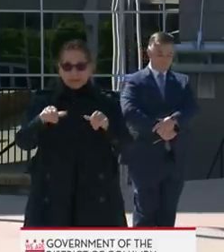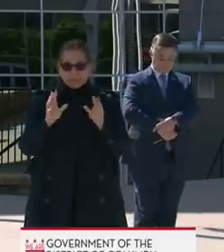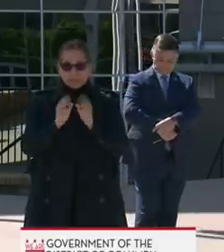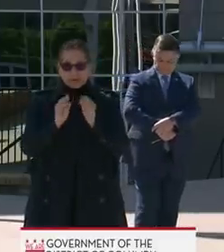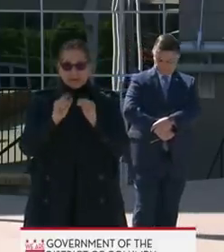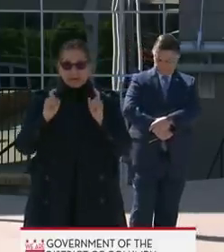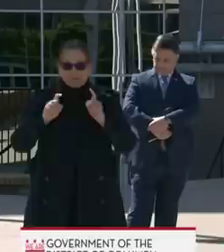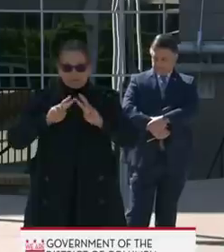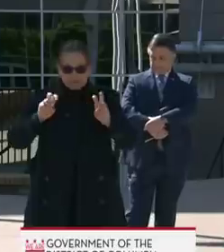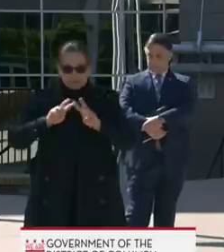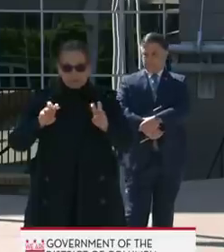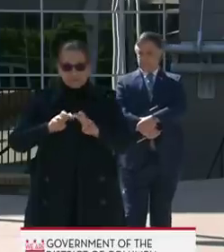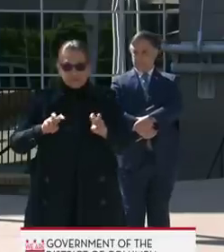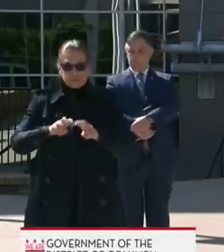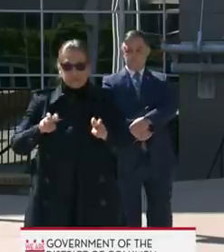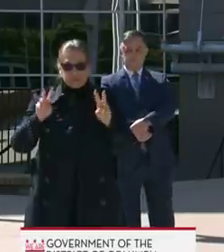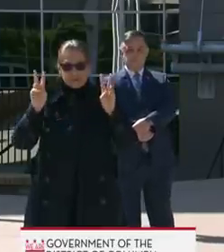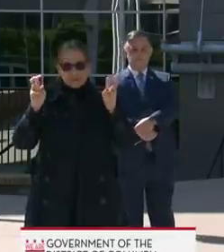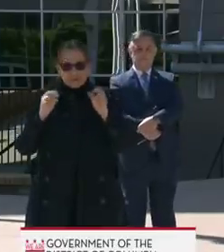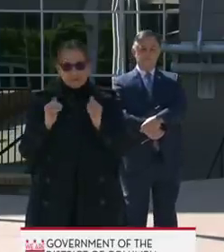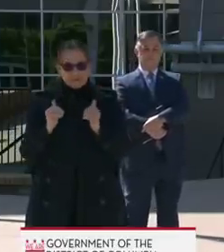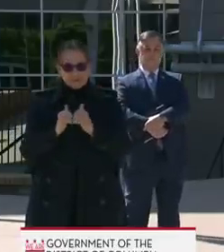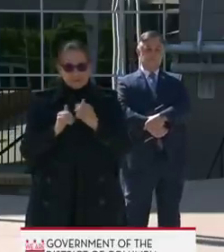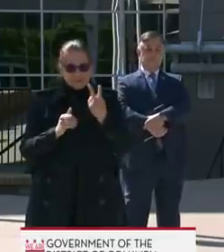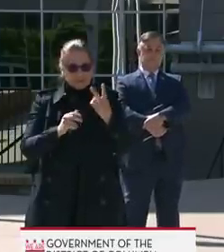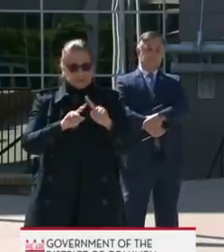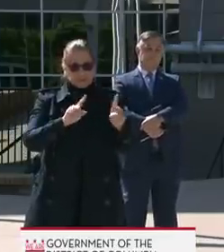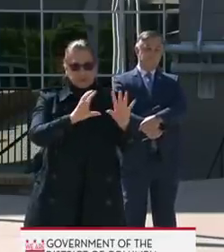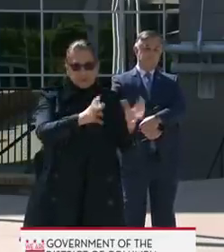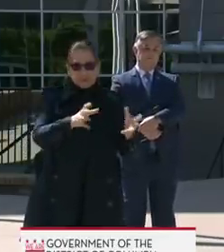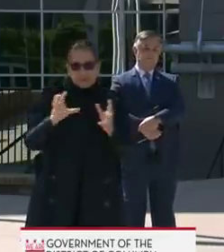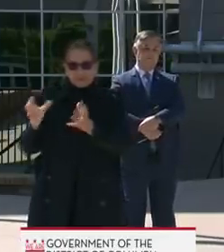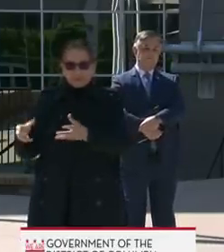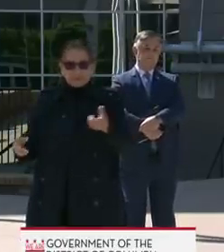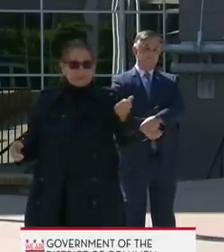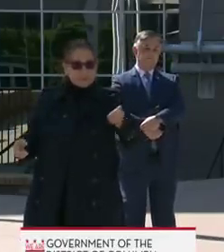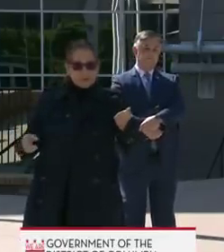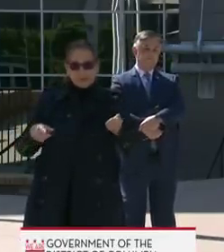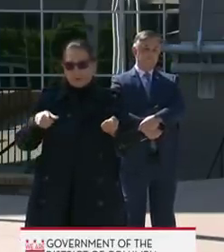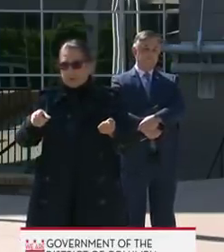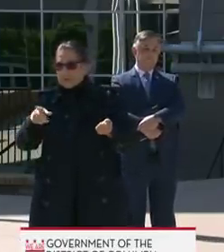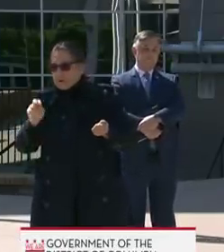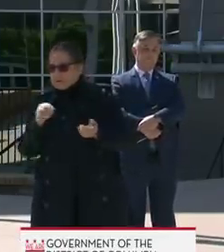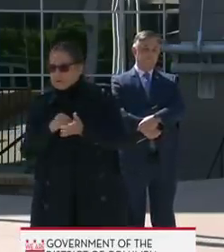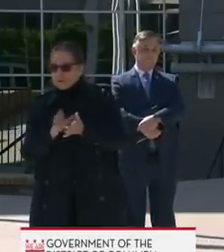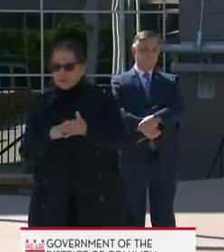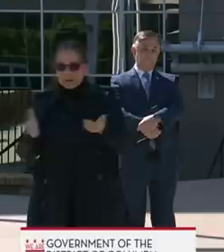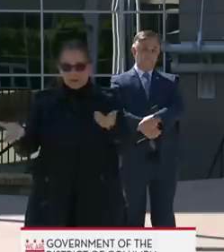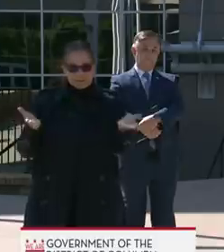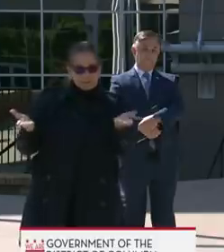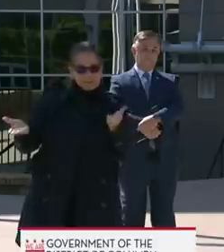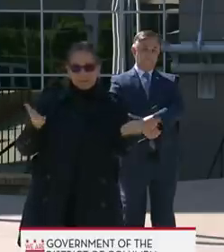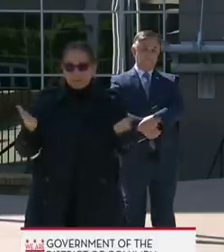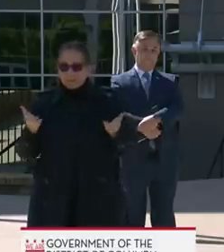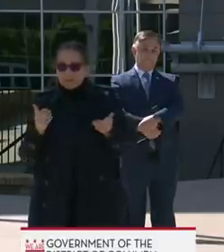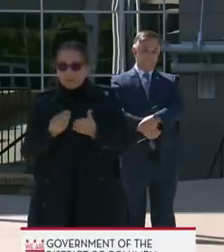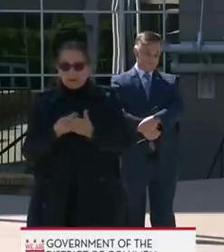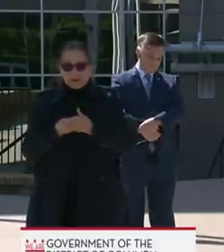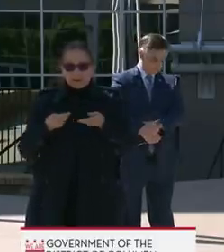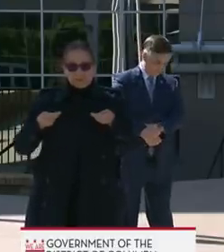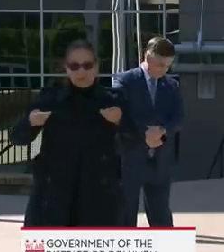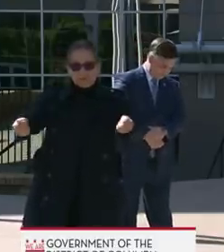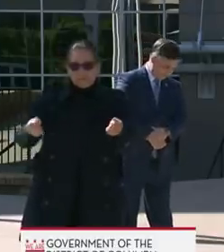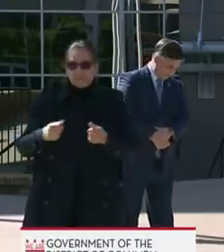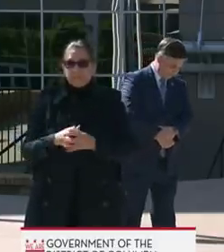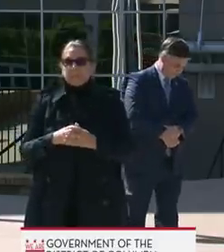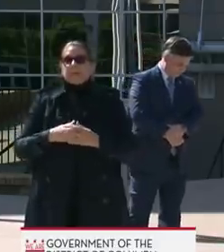discussions today regarding that. I think I can speak for other elected officials that we all want to address this issue,